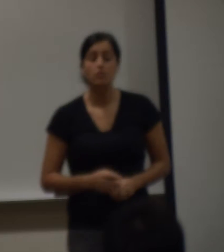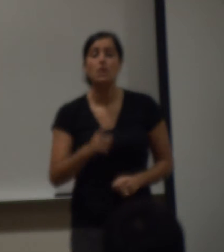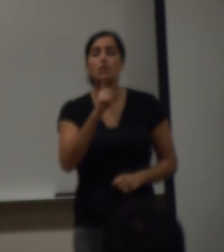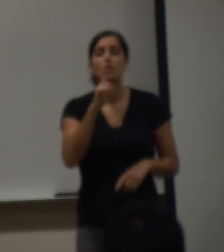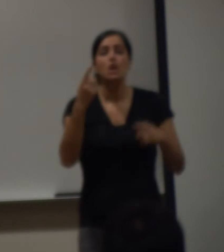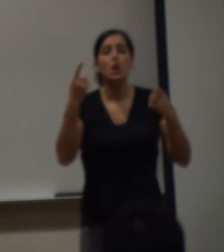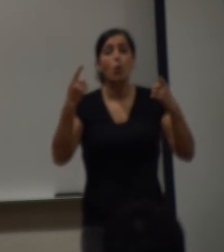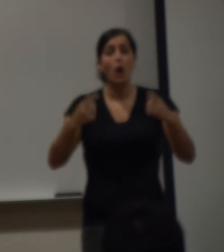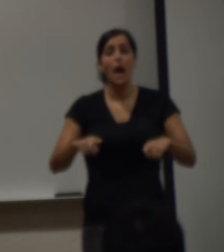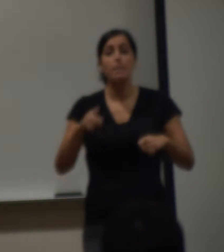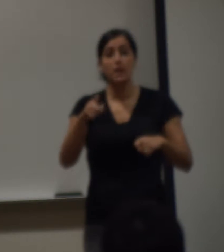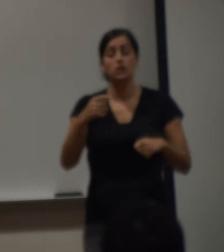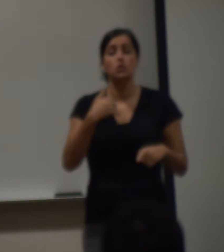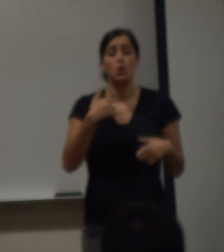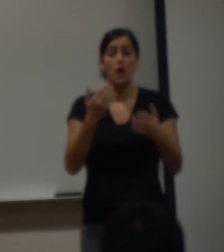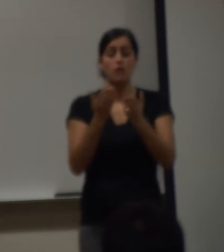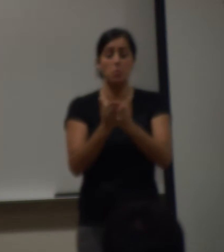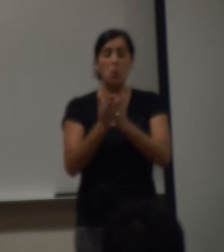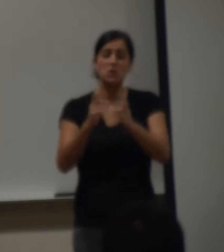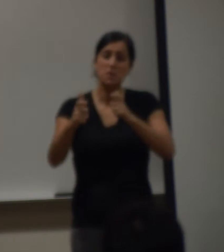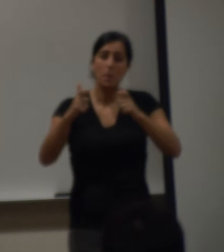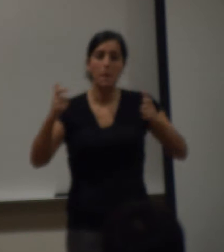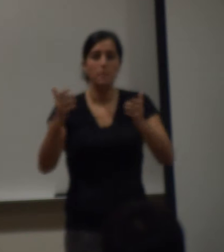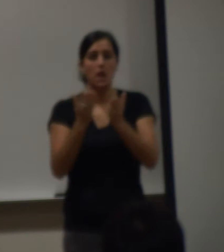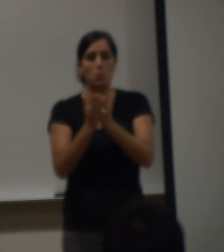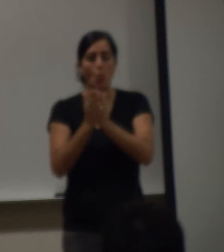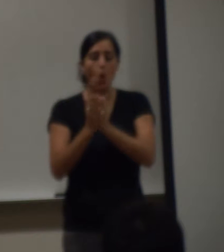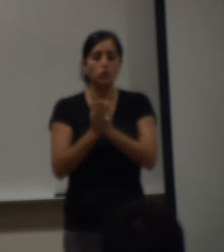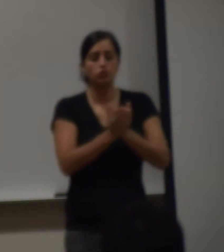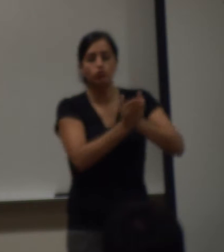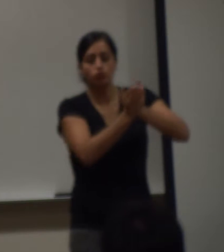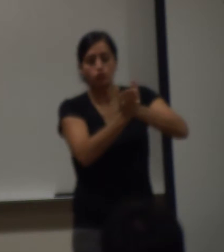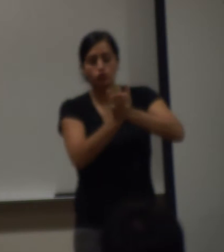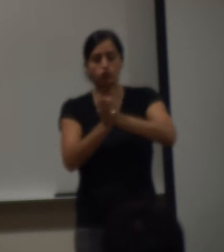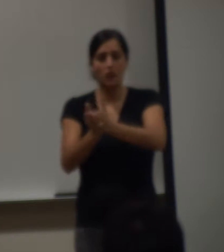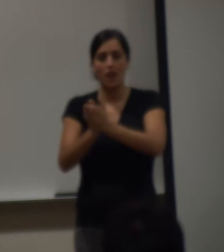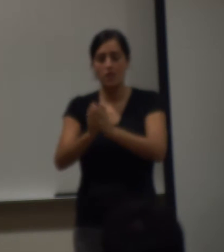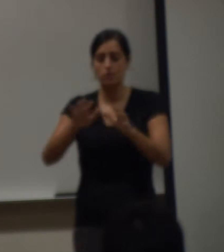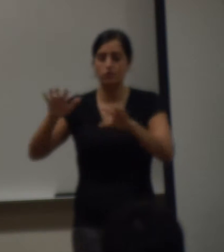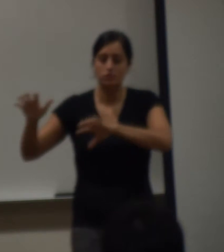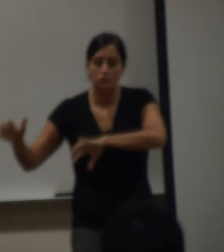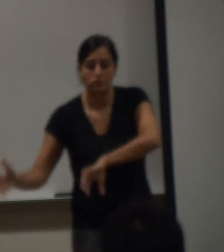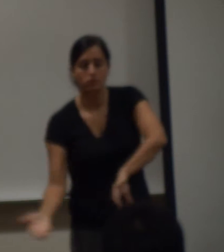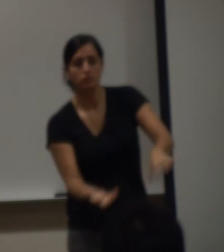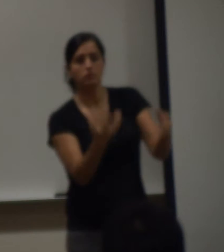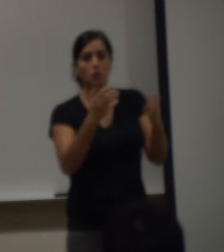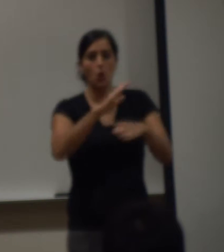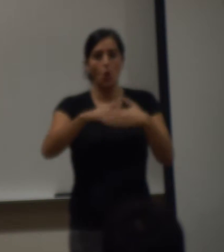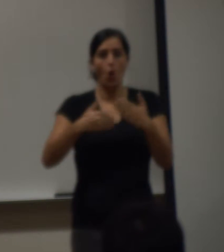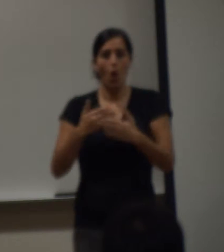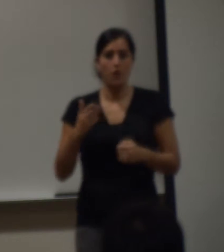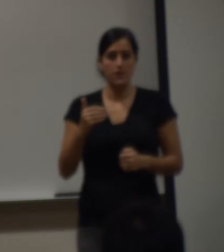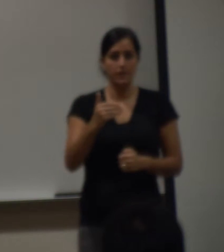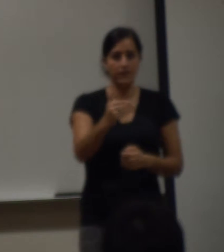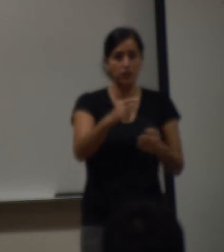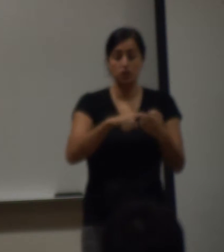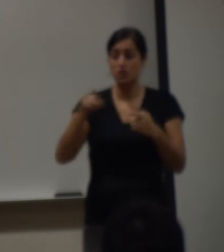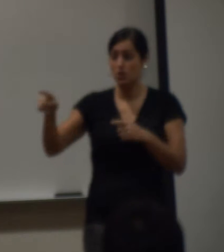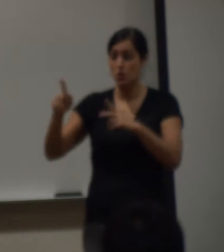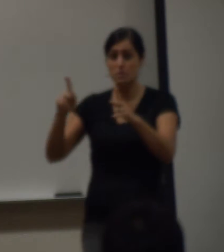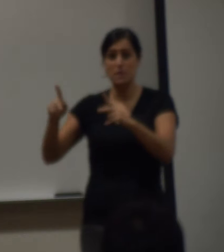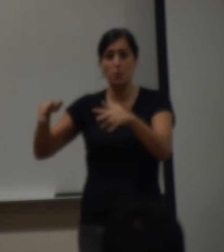that were basically in the area taking so many fish out of the ocean that the Senegalese could not make a